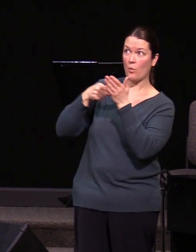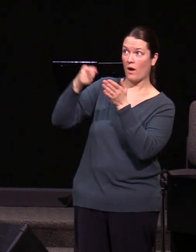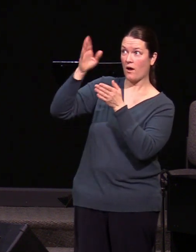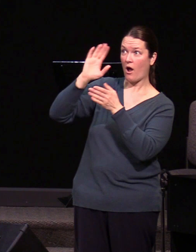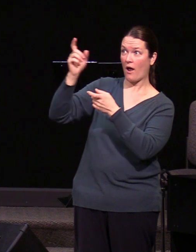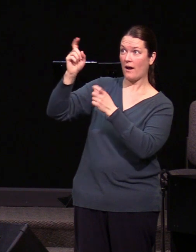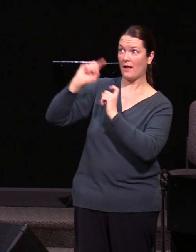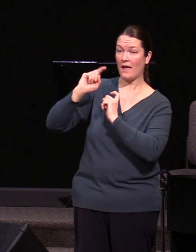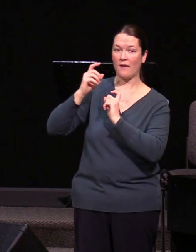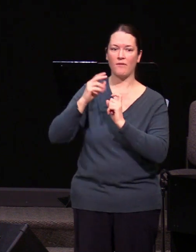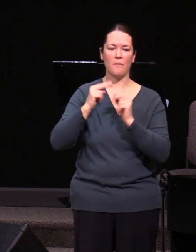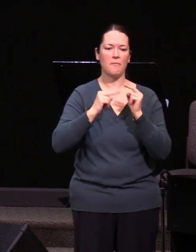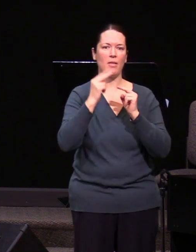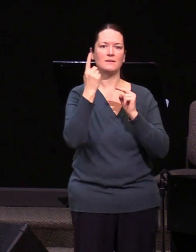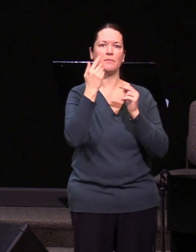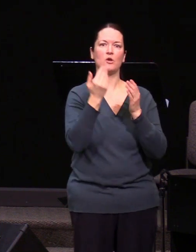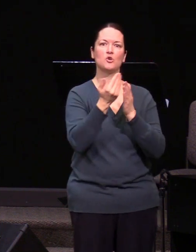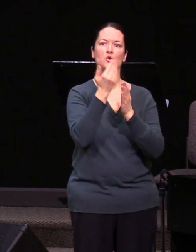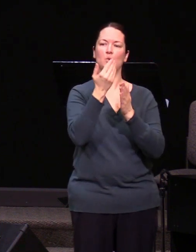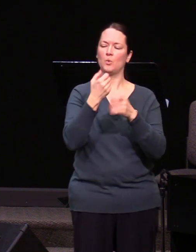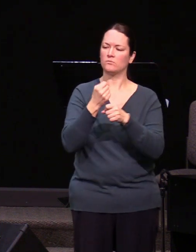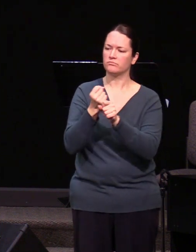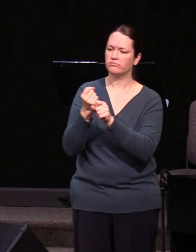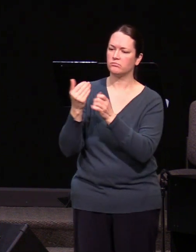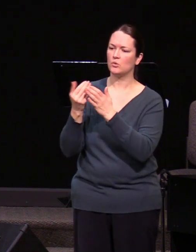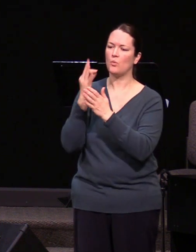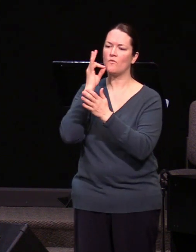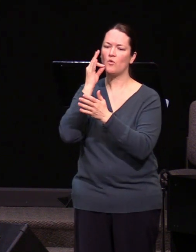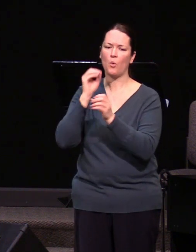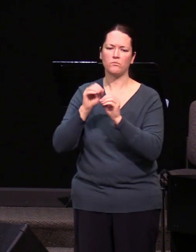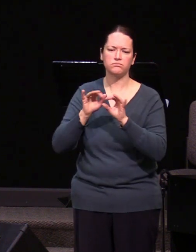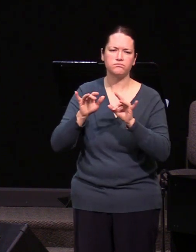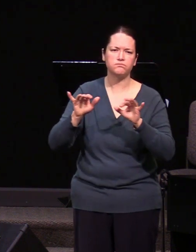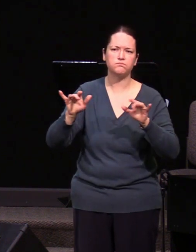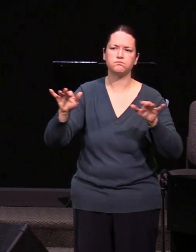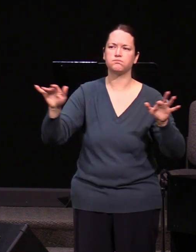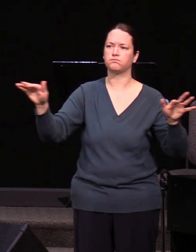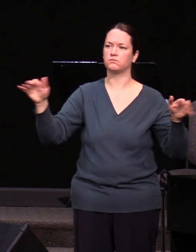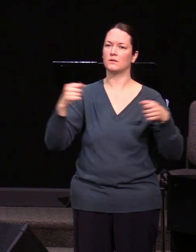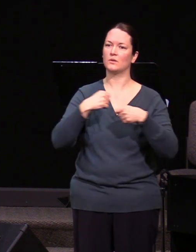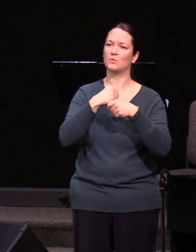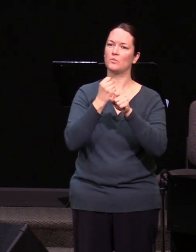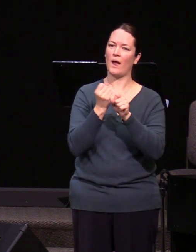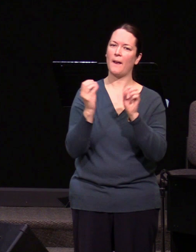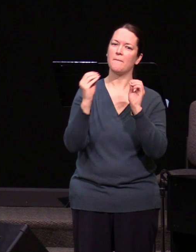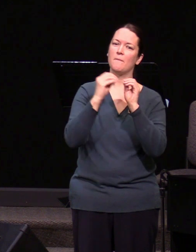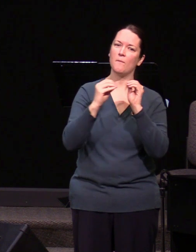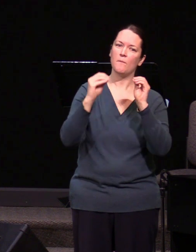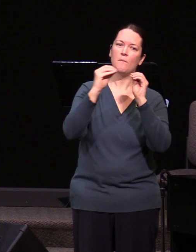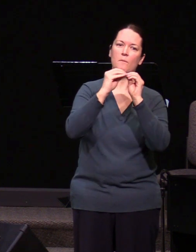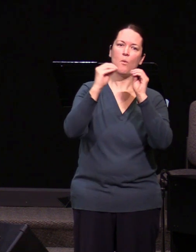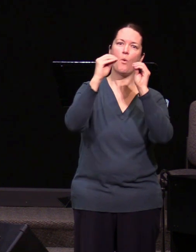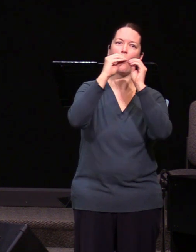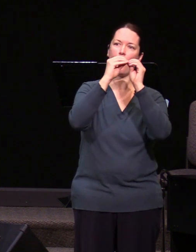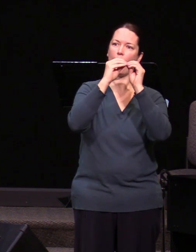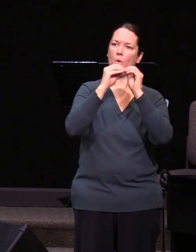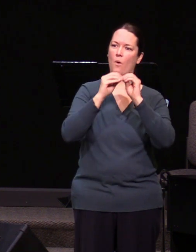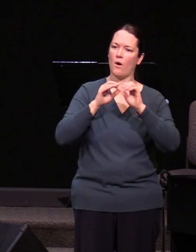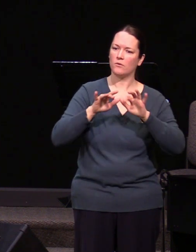build something new, cultivating new fruits, multiply, create more and more enclaves of